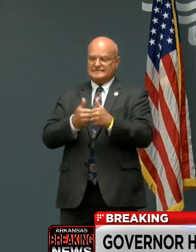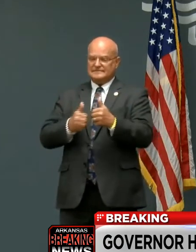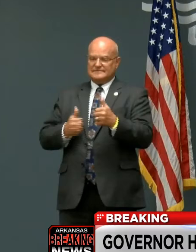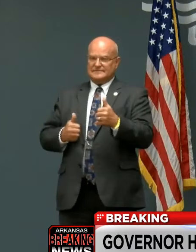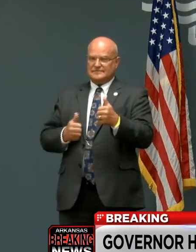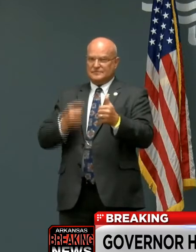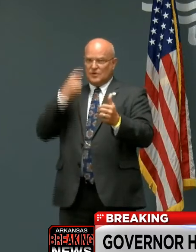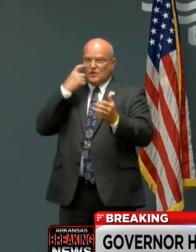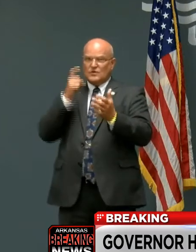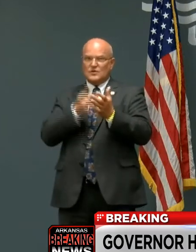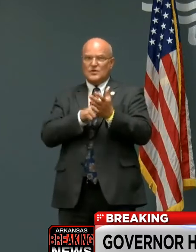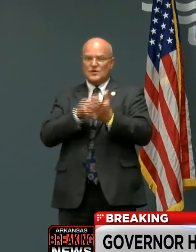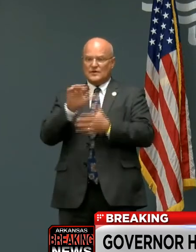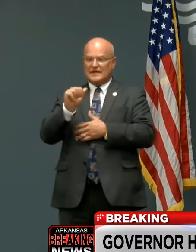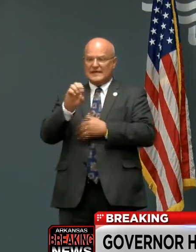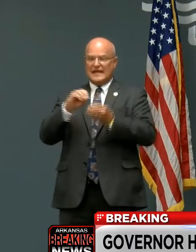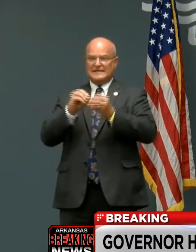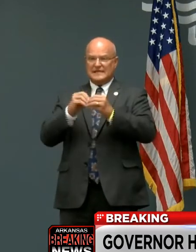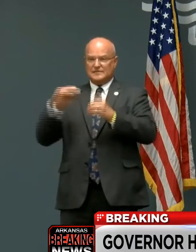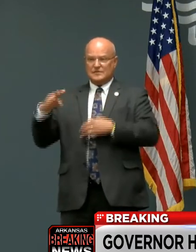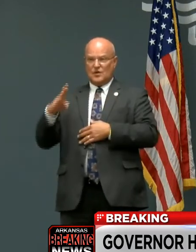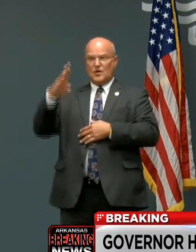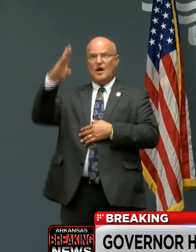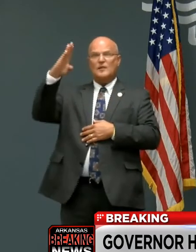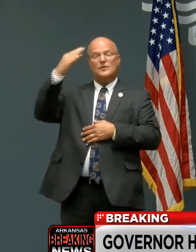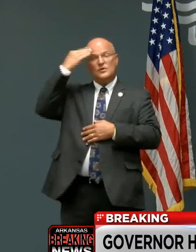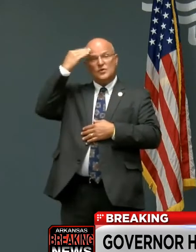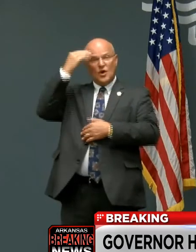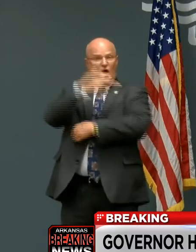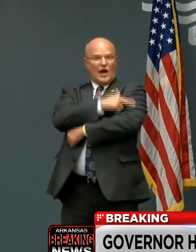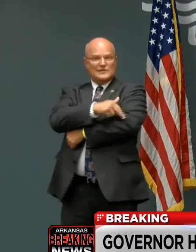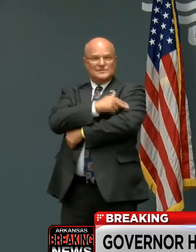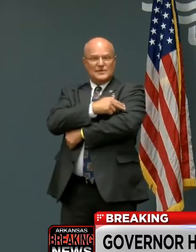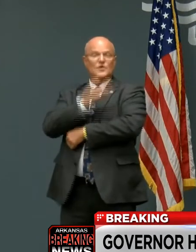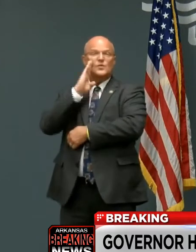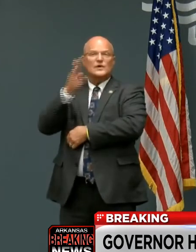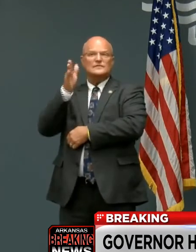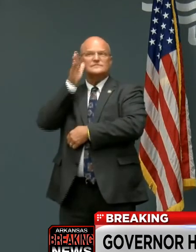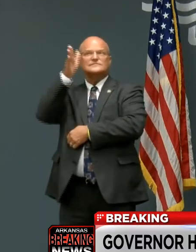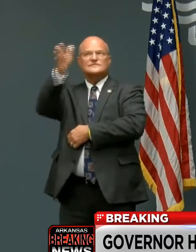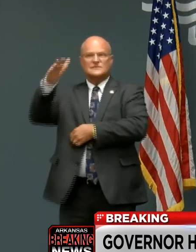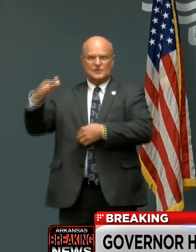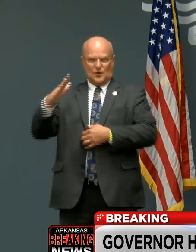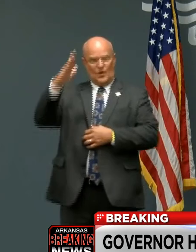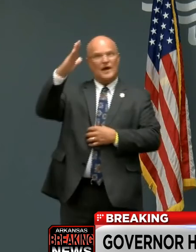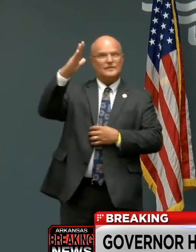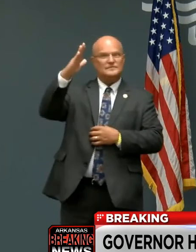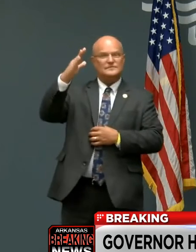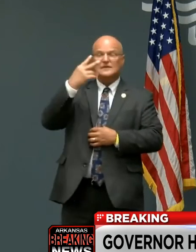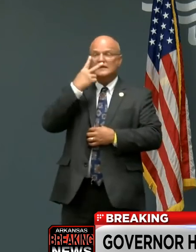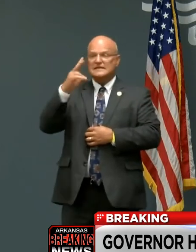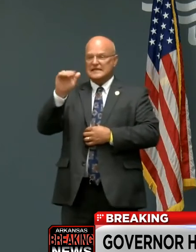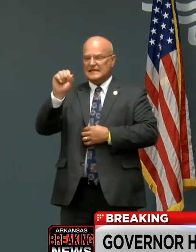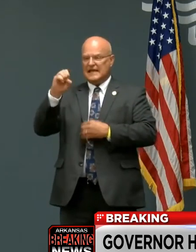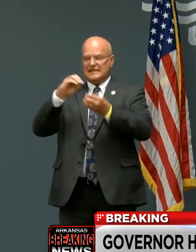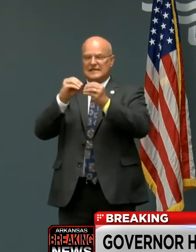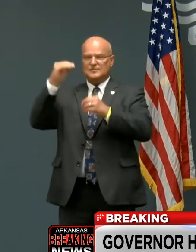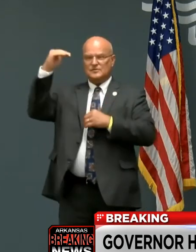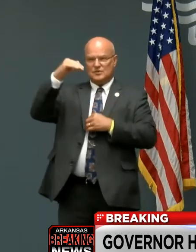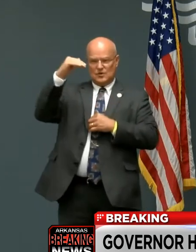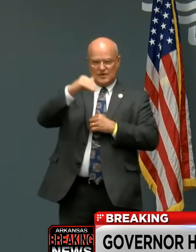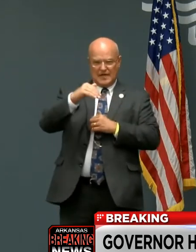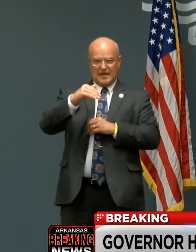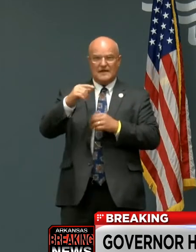When you see case numbers go up, you know that hospitalizations will eventually go up. If you see case numbers go